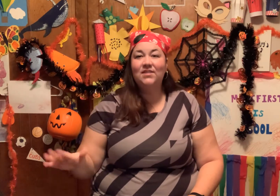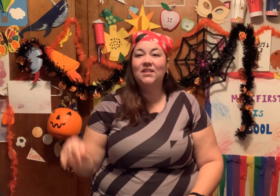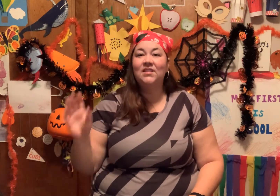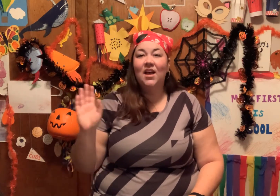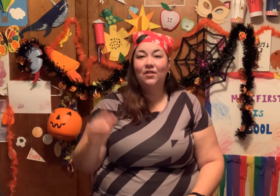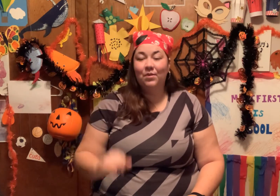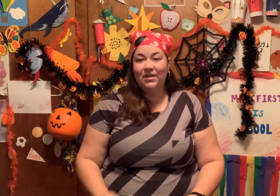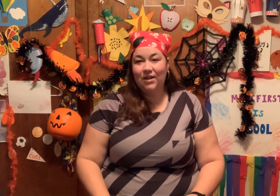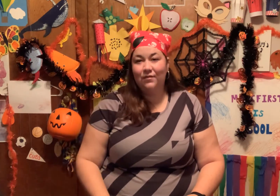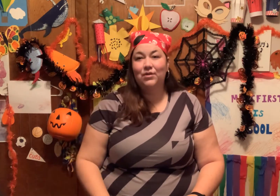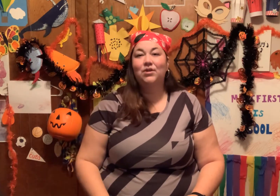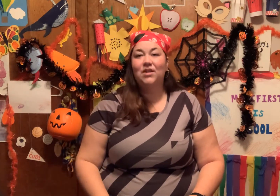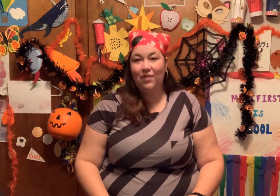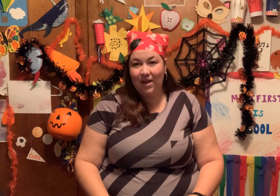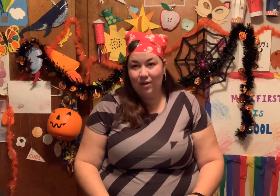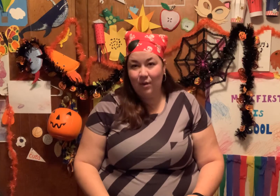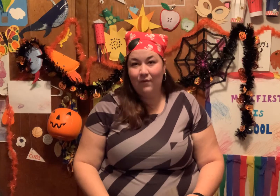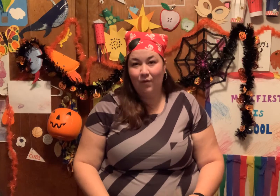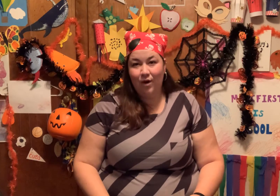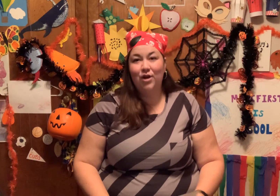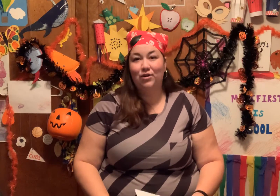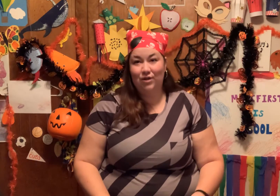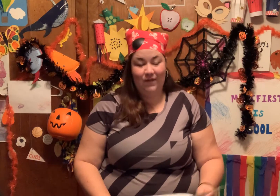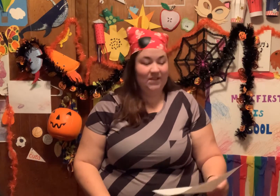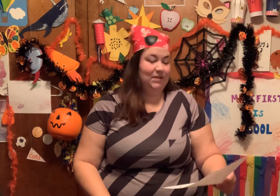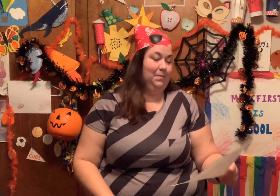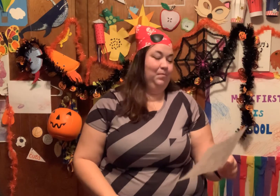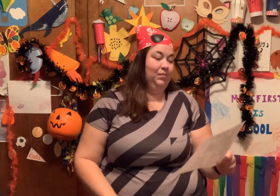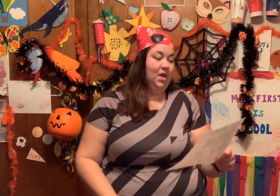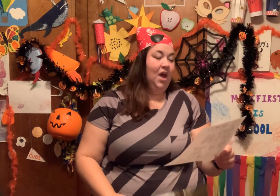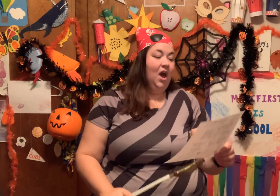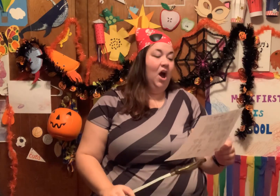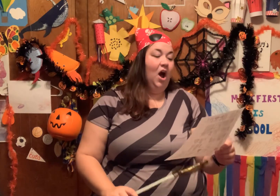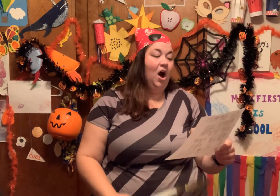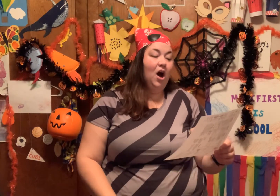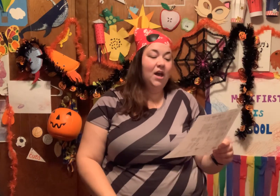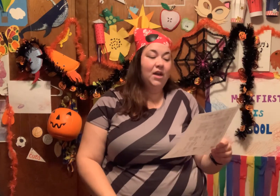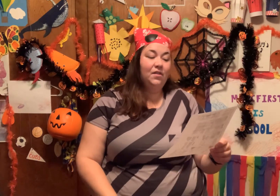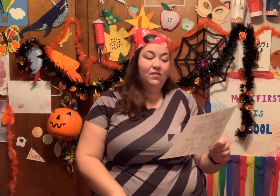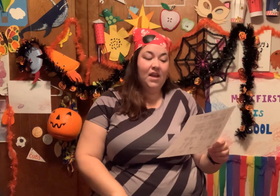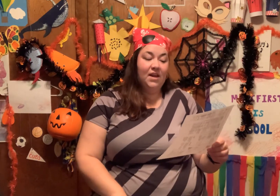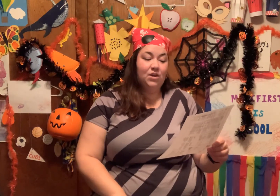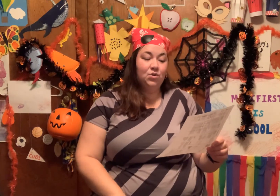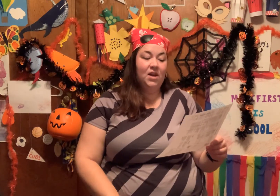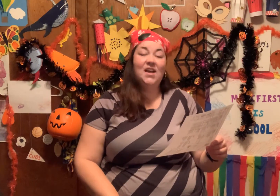ambulances, the police officers. Thank you for your service. On this day in history, in